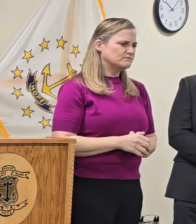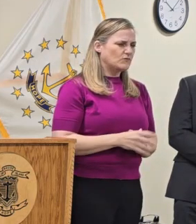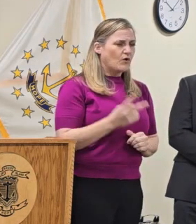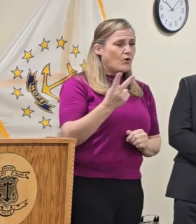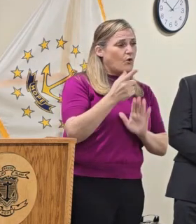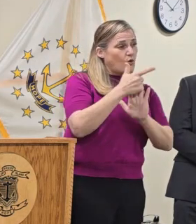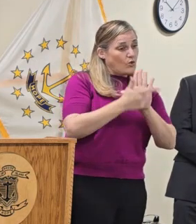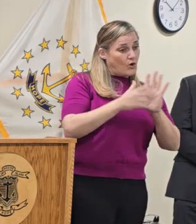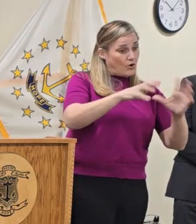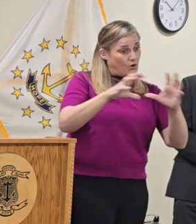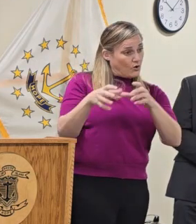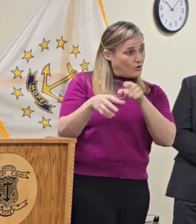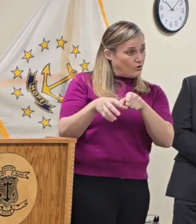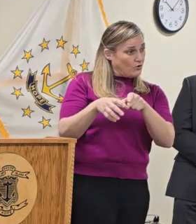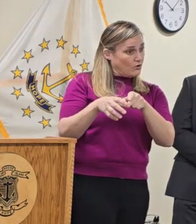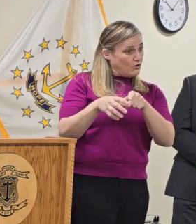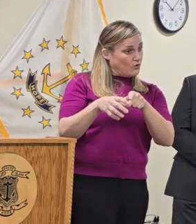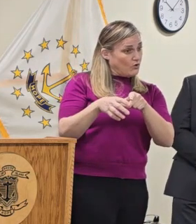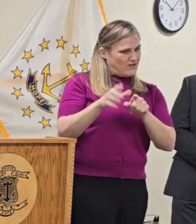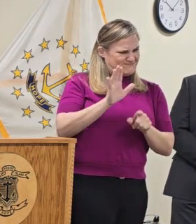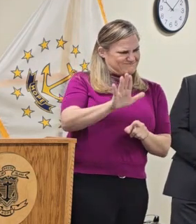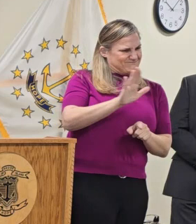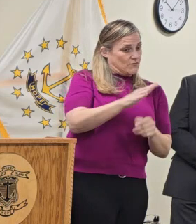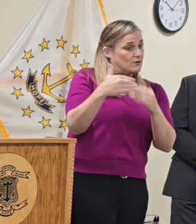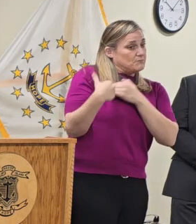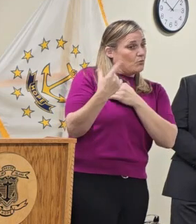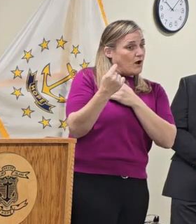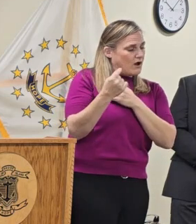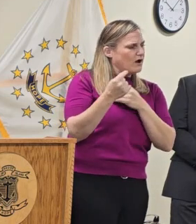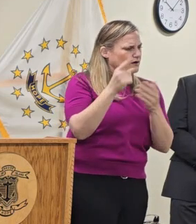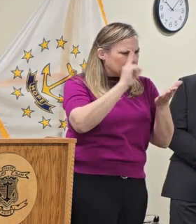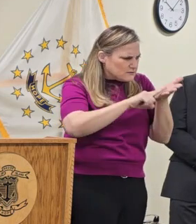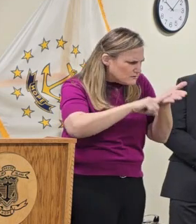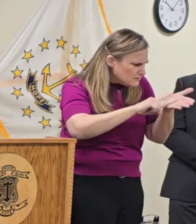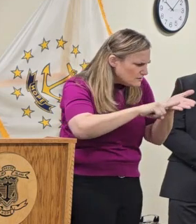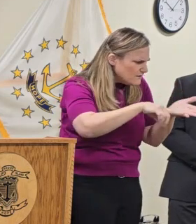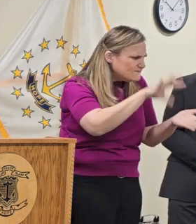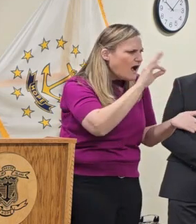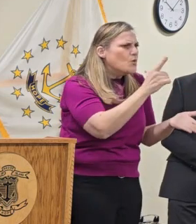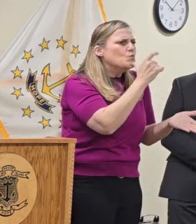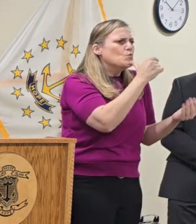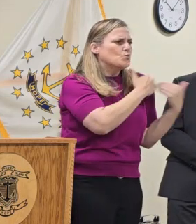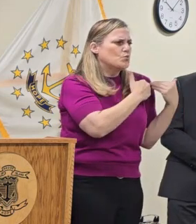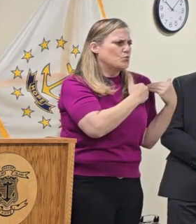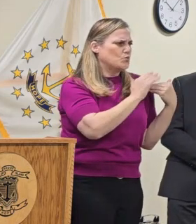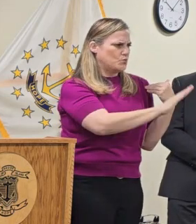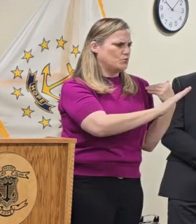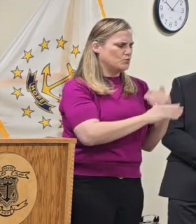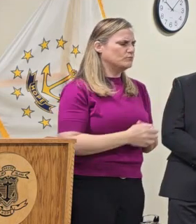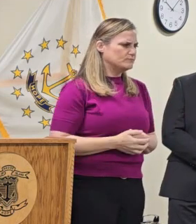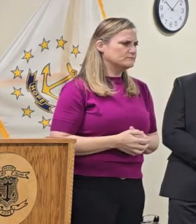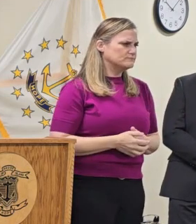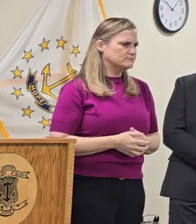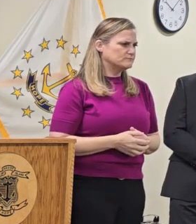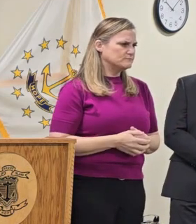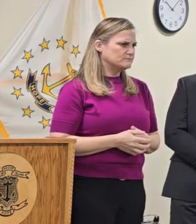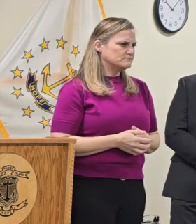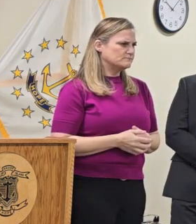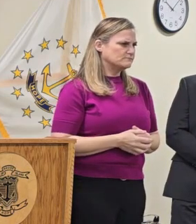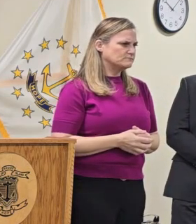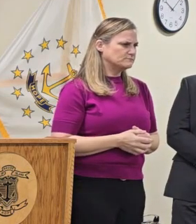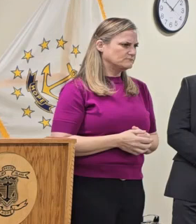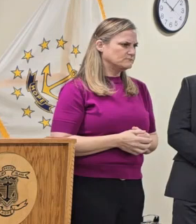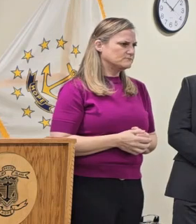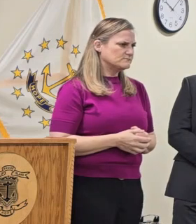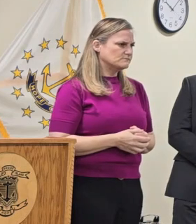strong position to build the best possible case for Rhode Island taxpayers and deliver the accountability